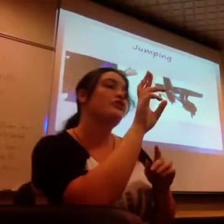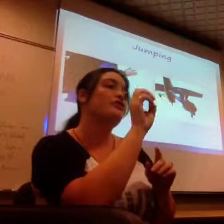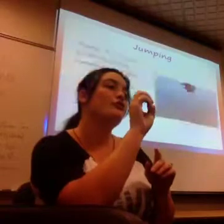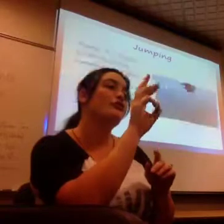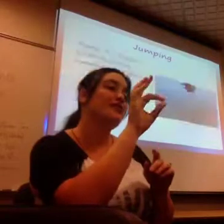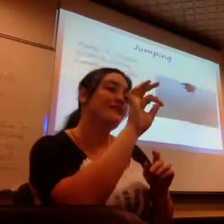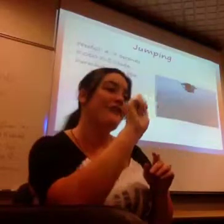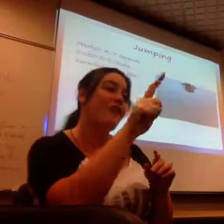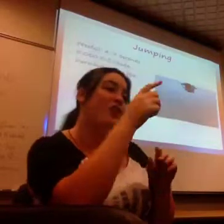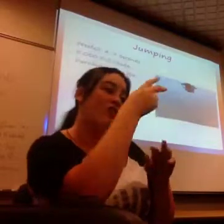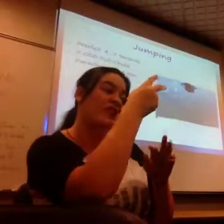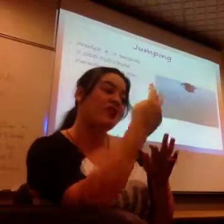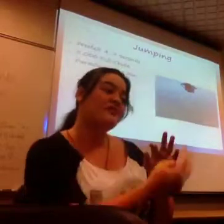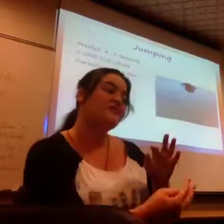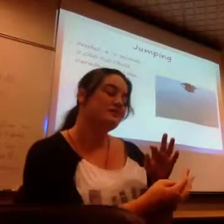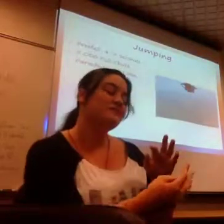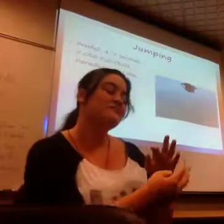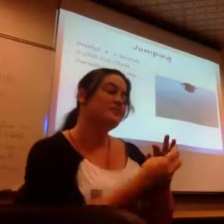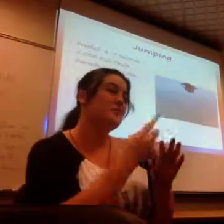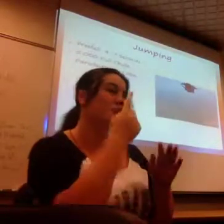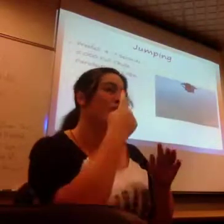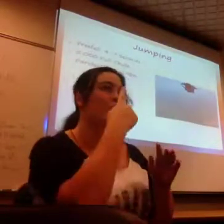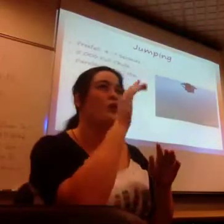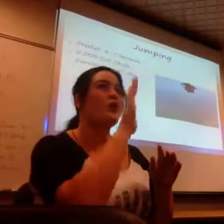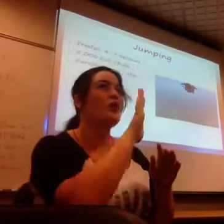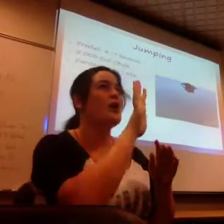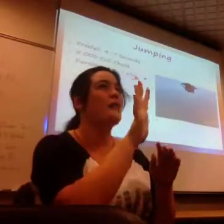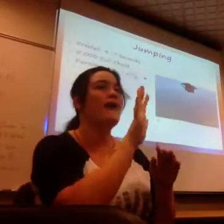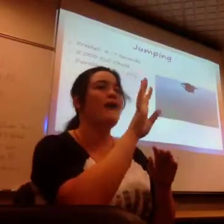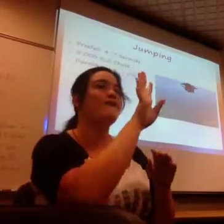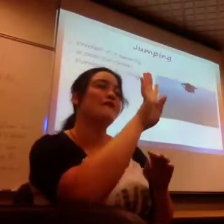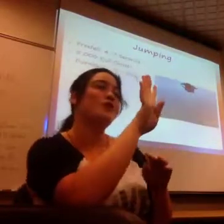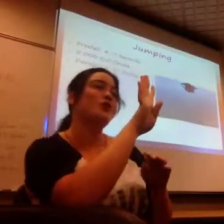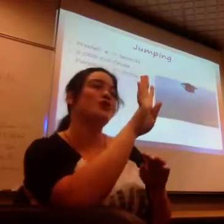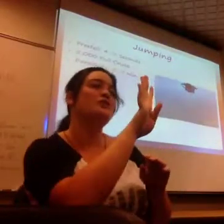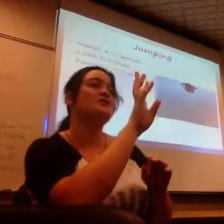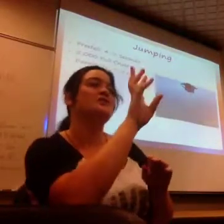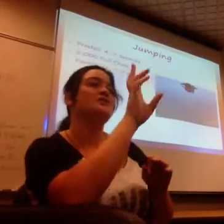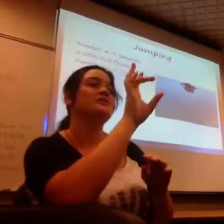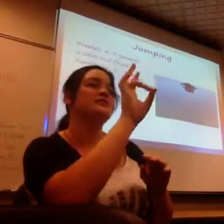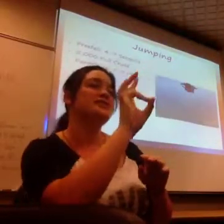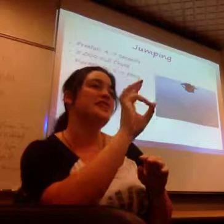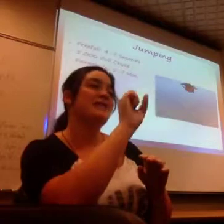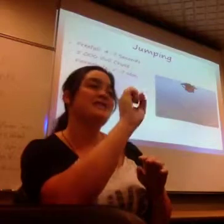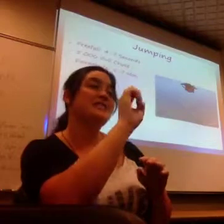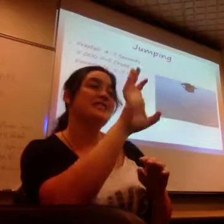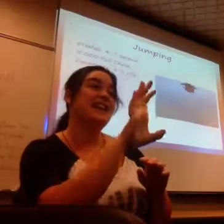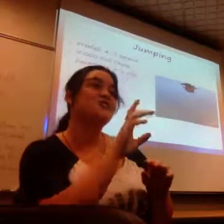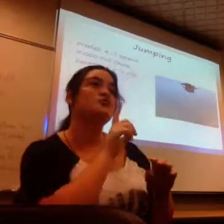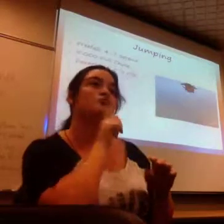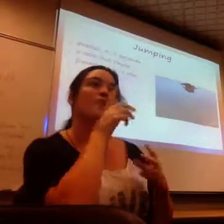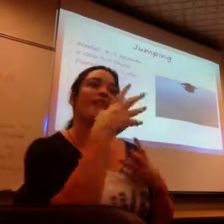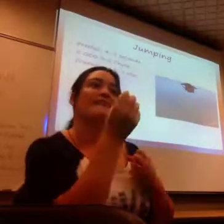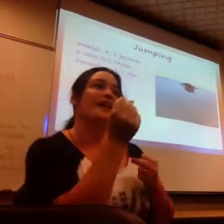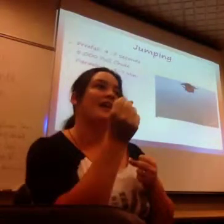then, so you'll free fall for about 4 to 7 seconds. That part's really quick. And then the instructor will pull like